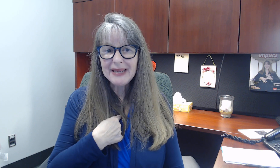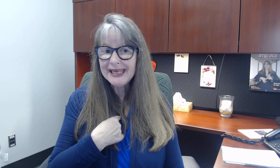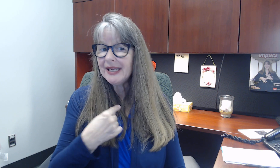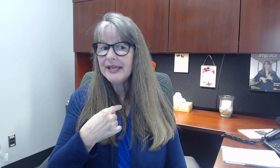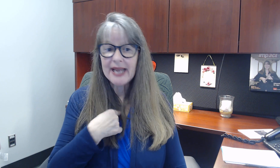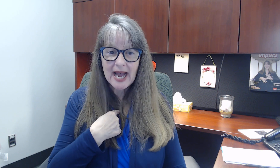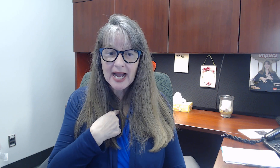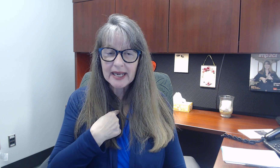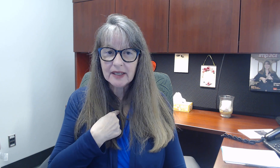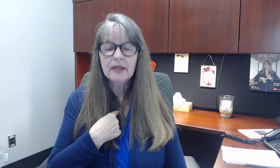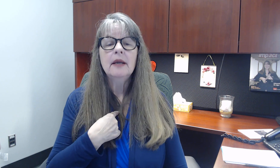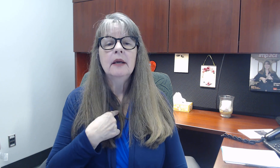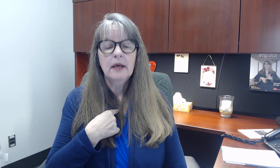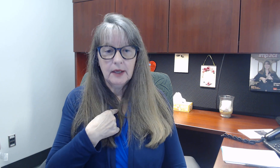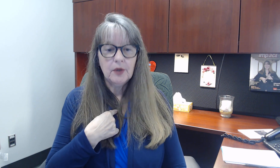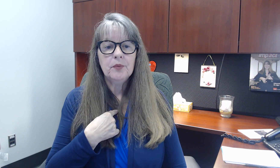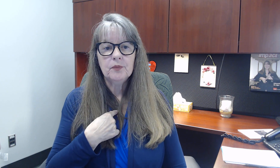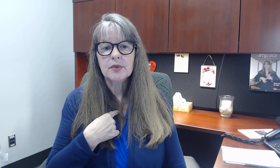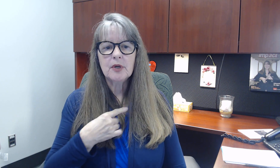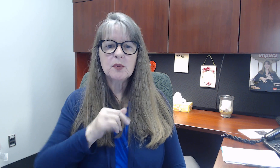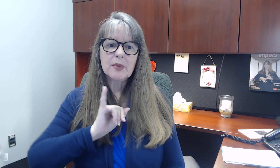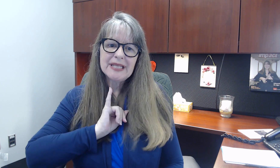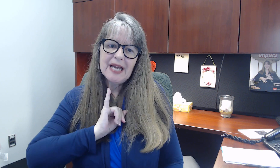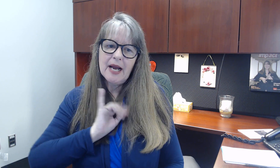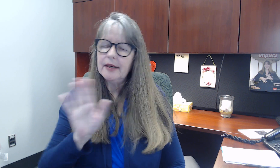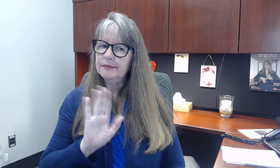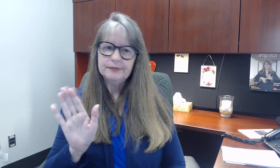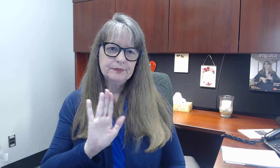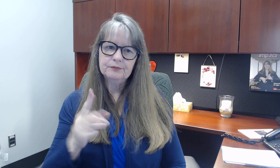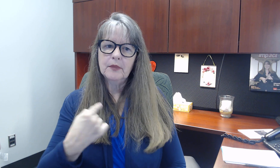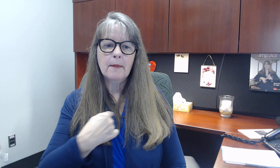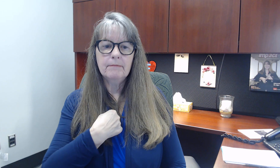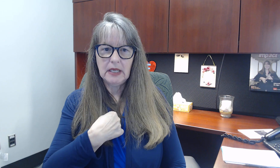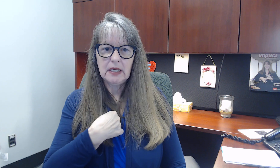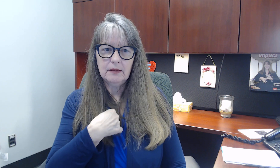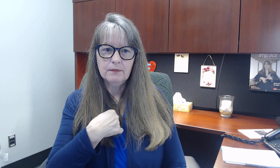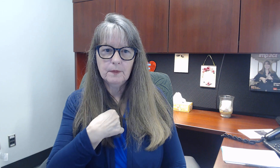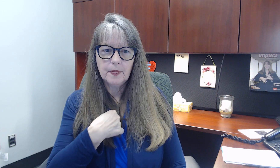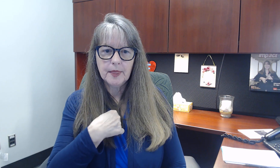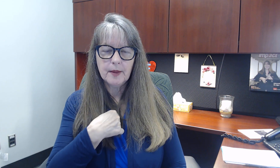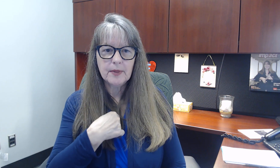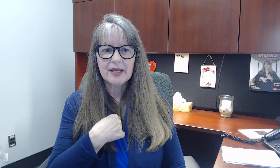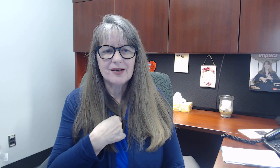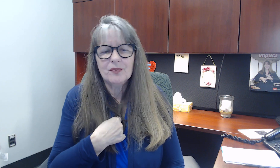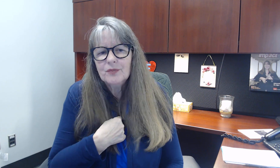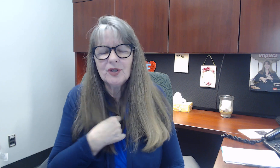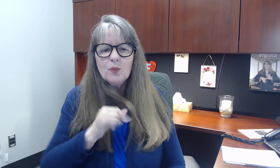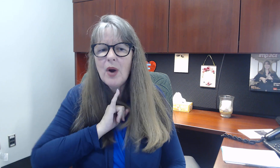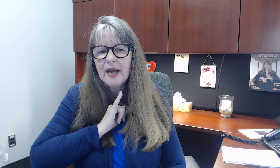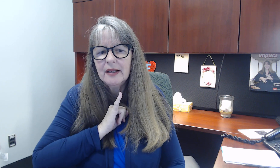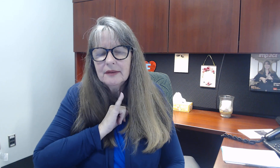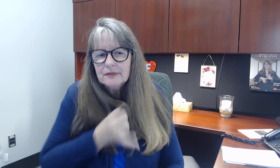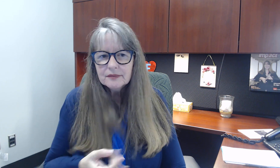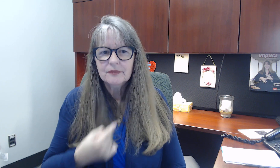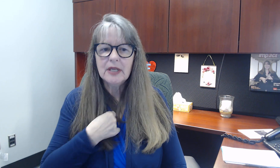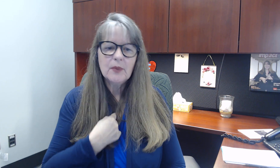me, I. Sometimes we want to say I, me, because why? Anyway,